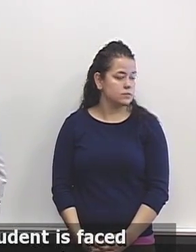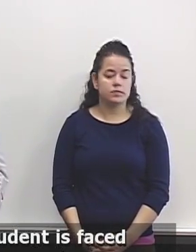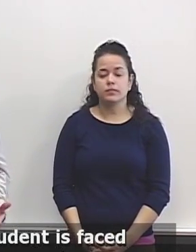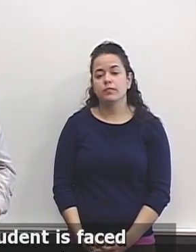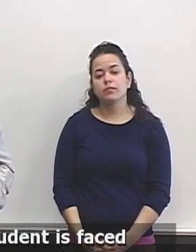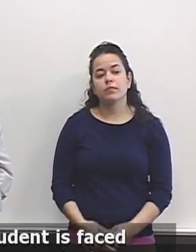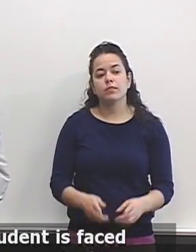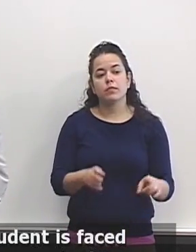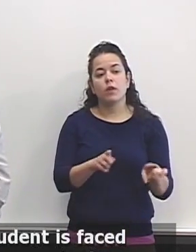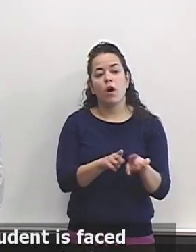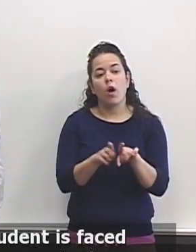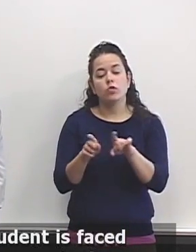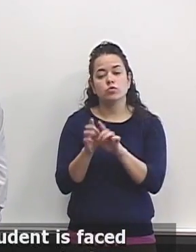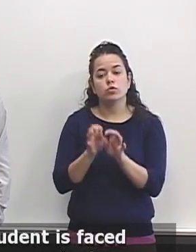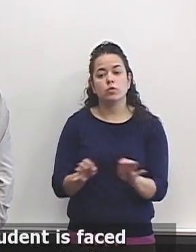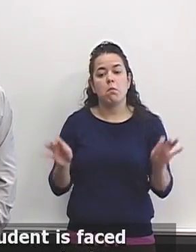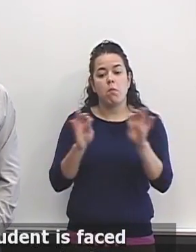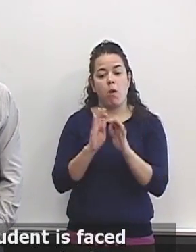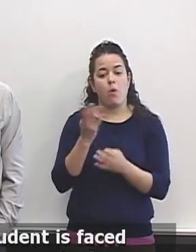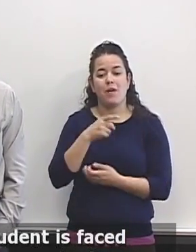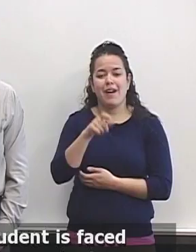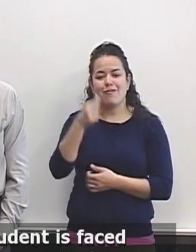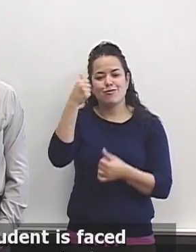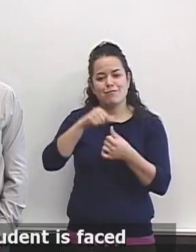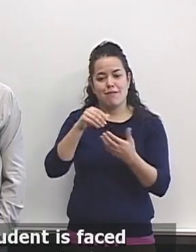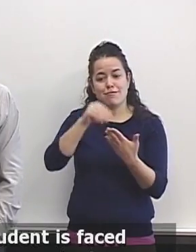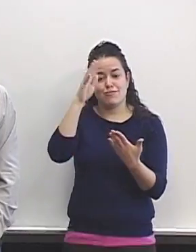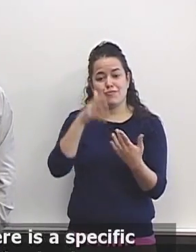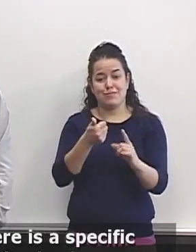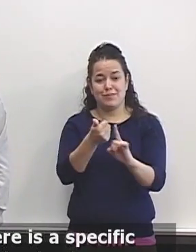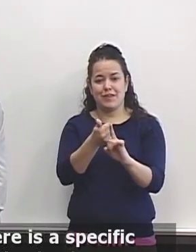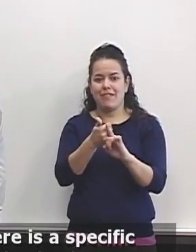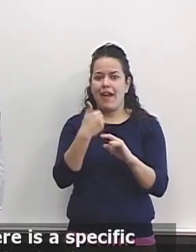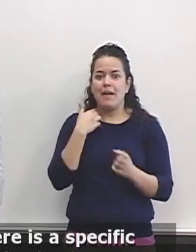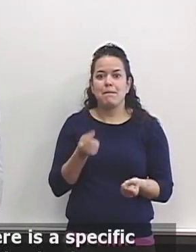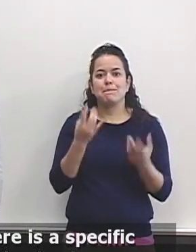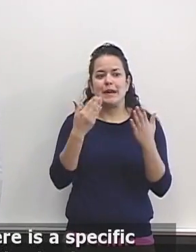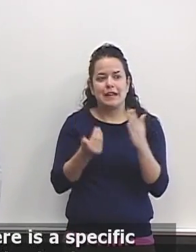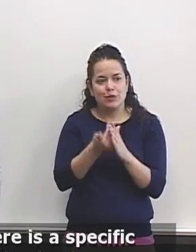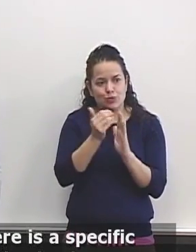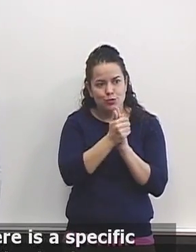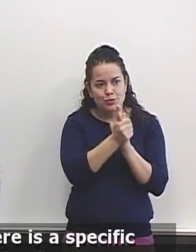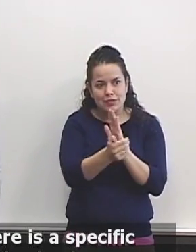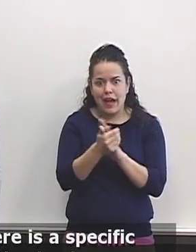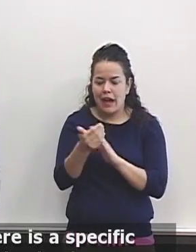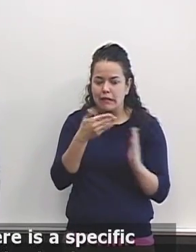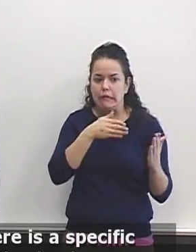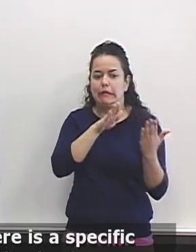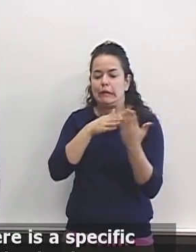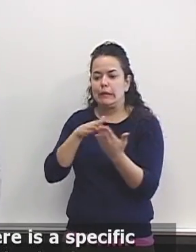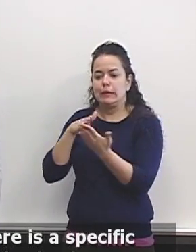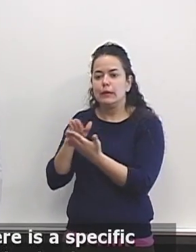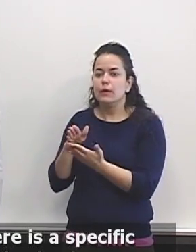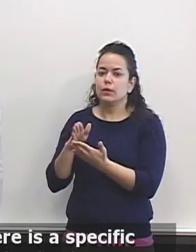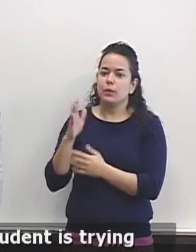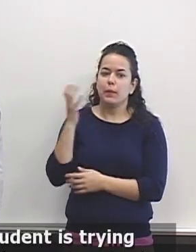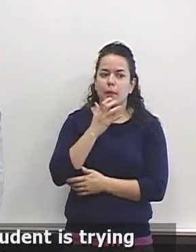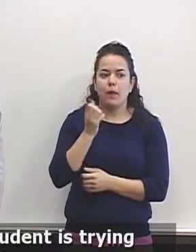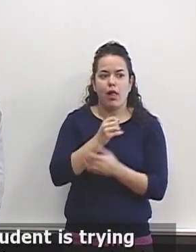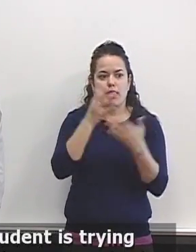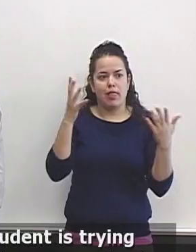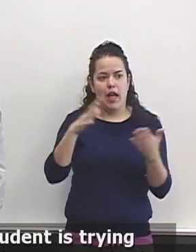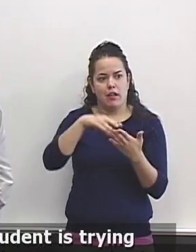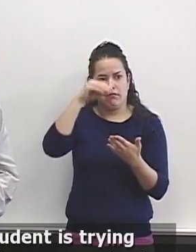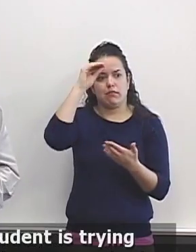that the student is faced with many new tasks, and that there is a specific cognitive load when the student